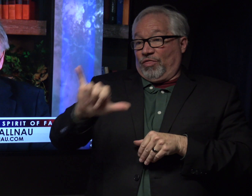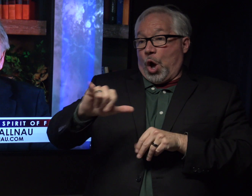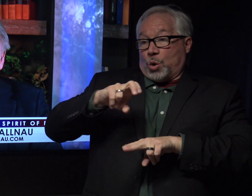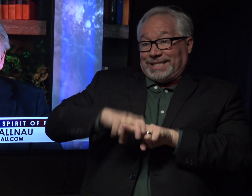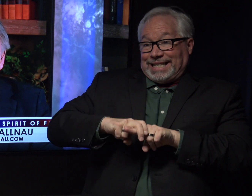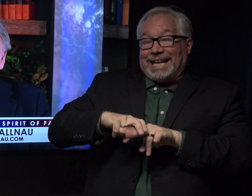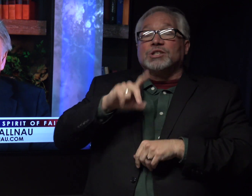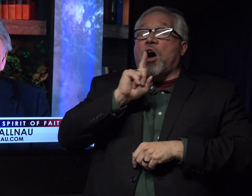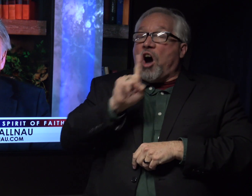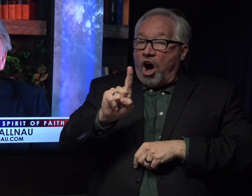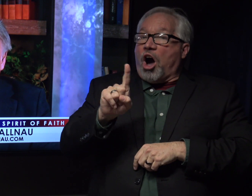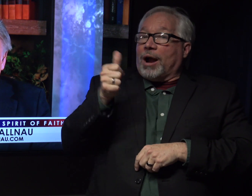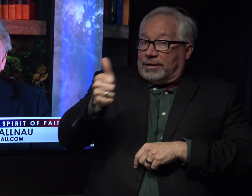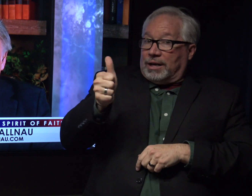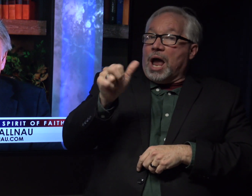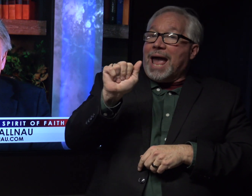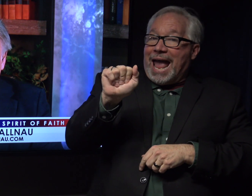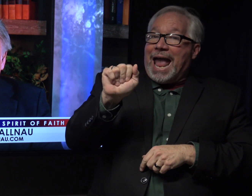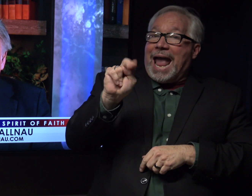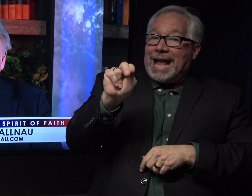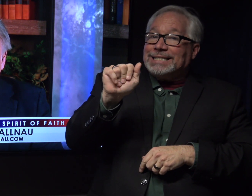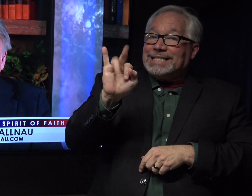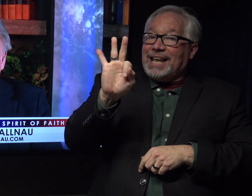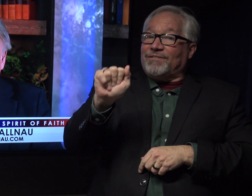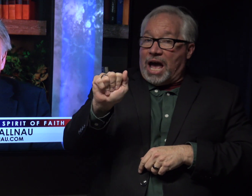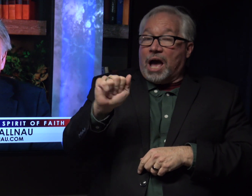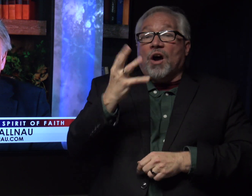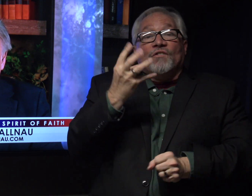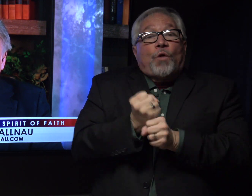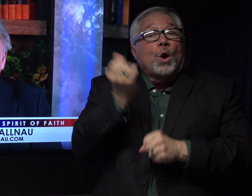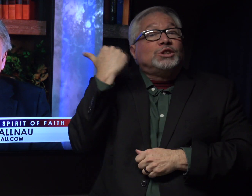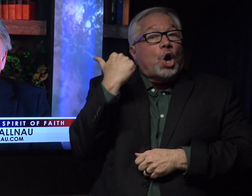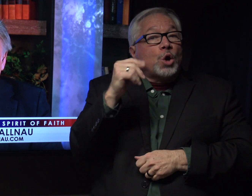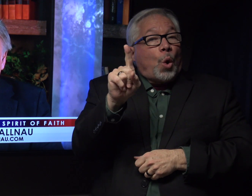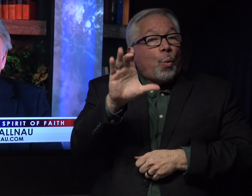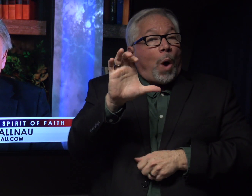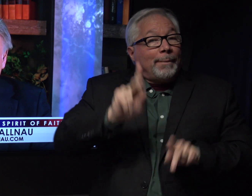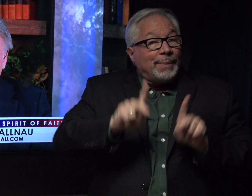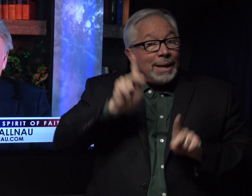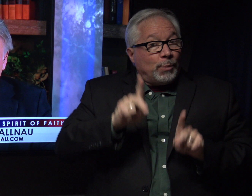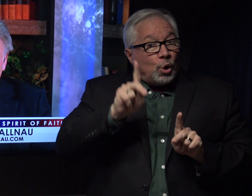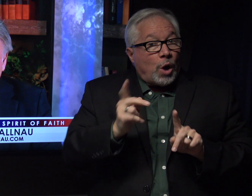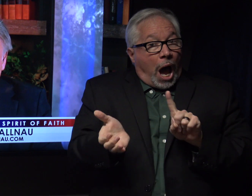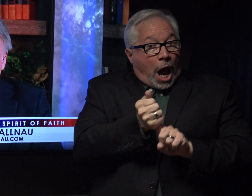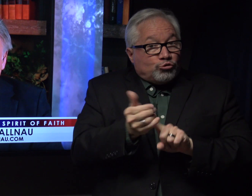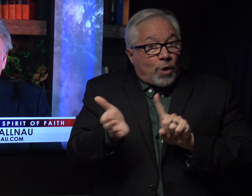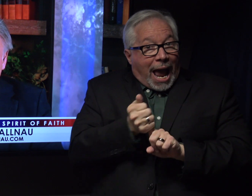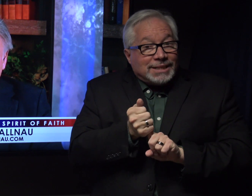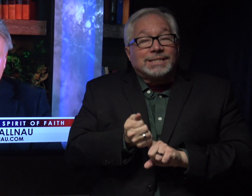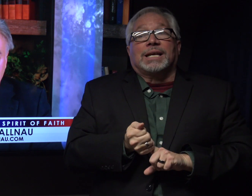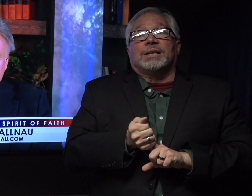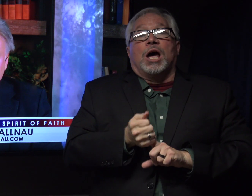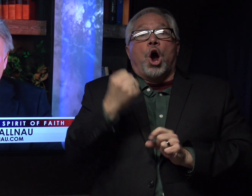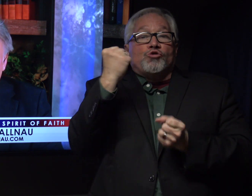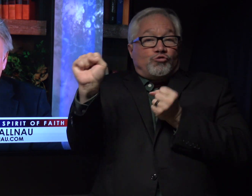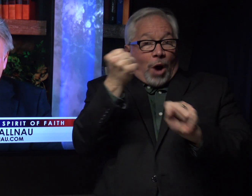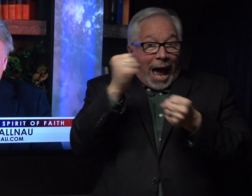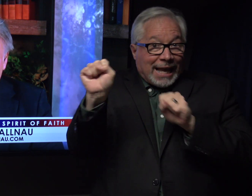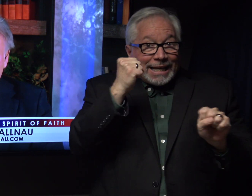radicals. Remember, 4 years ago, we had 100 people arrested, riots in the street, broken windows, and I had a limo torched and